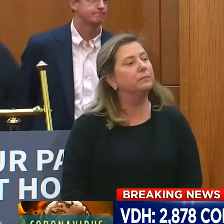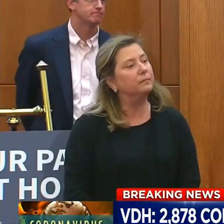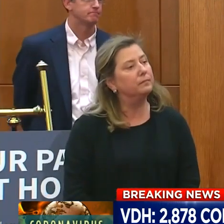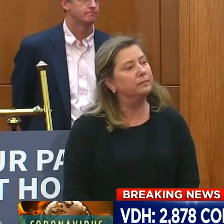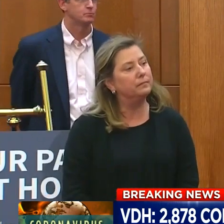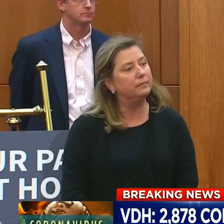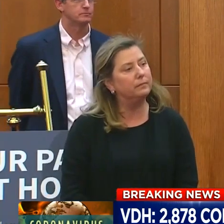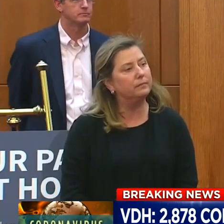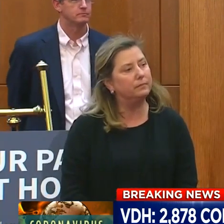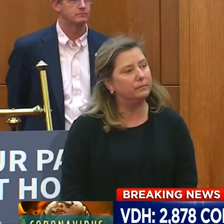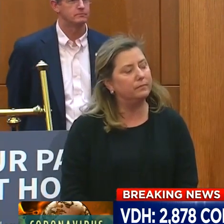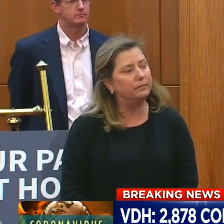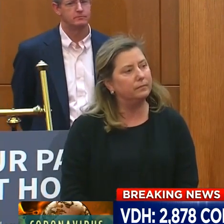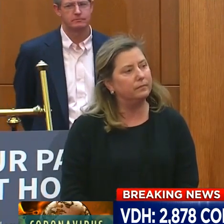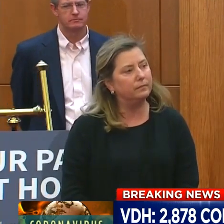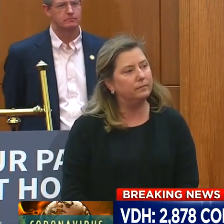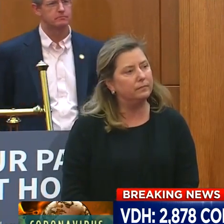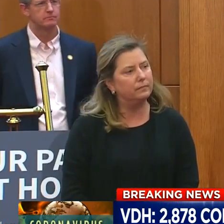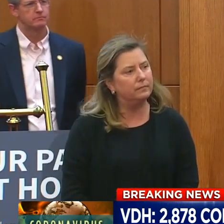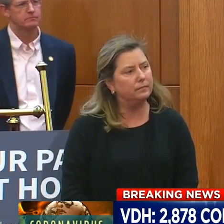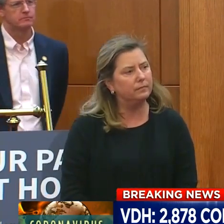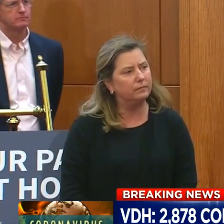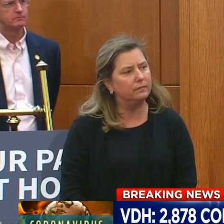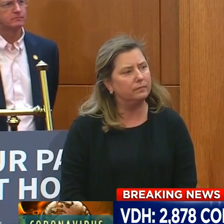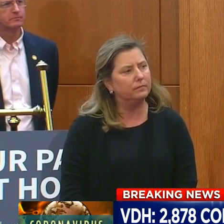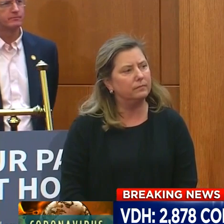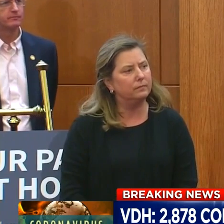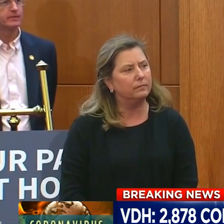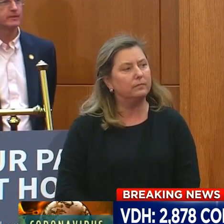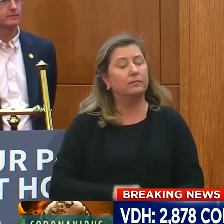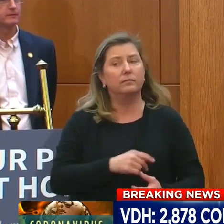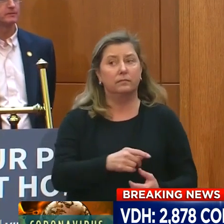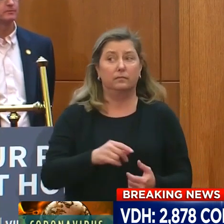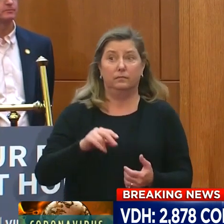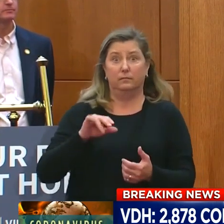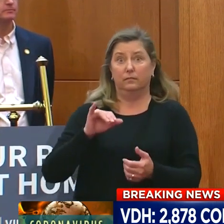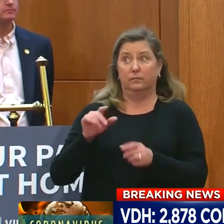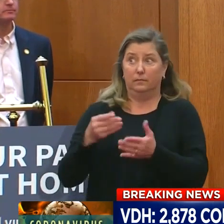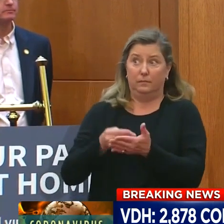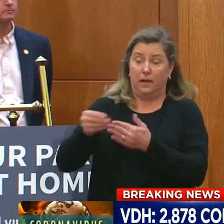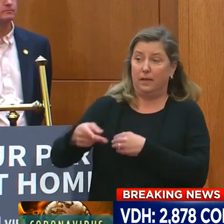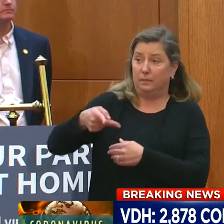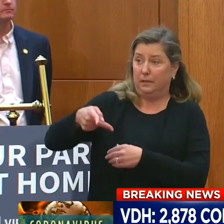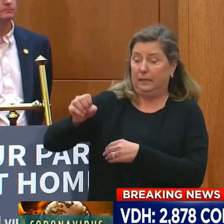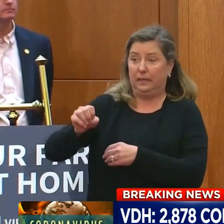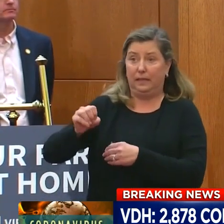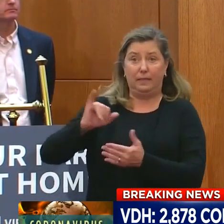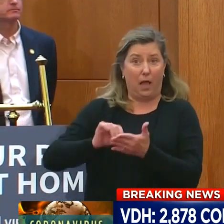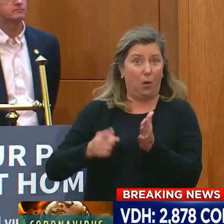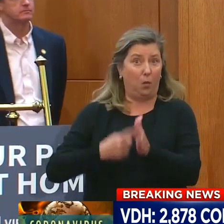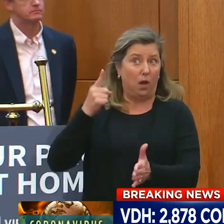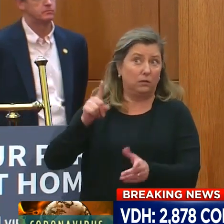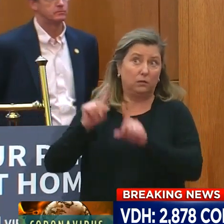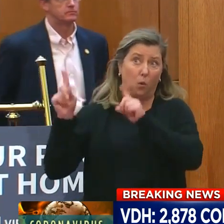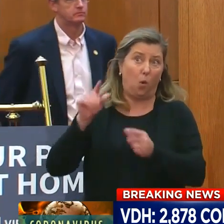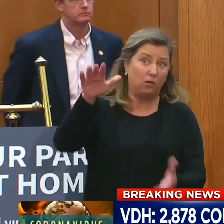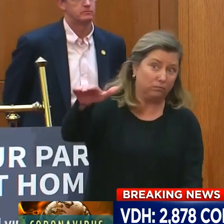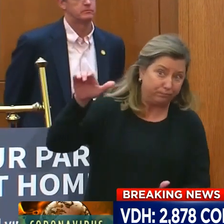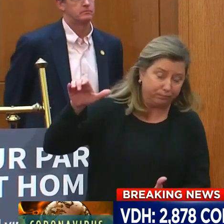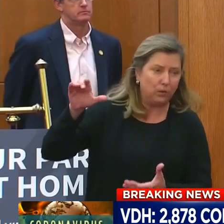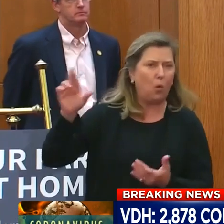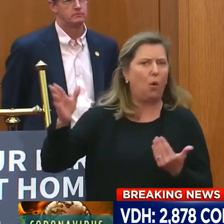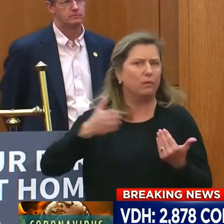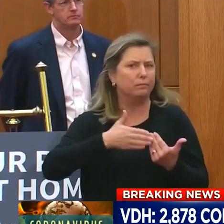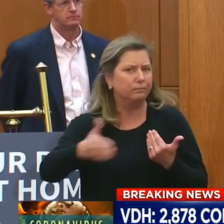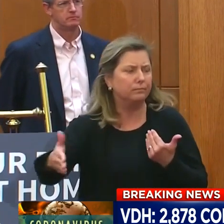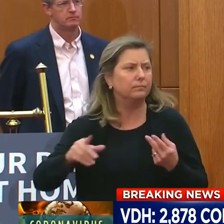Following up on the PPE issue as well, is that a one-time order, and will that be consistent? And I was also wondering about